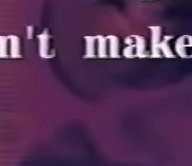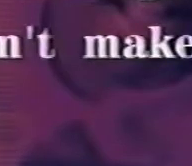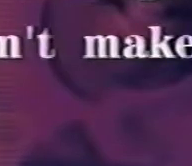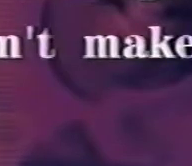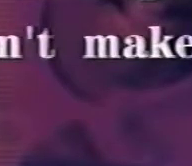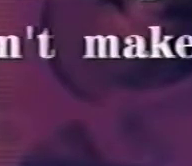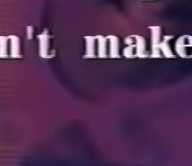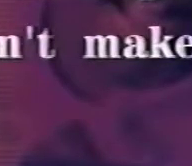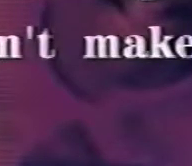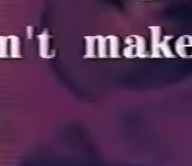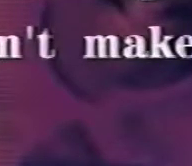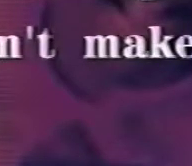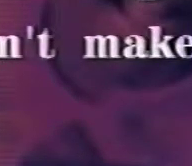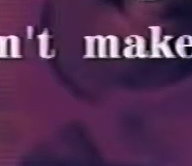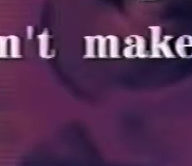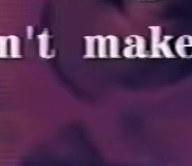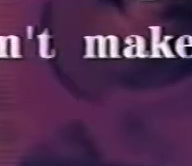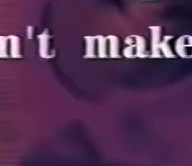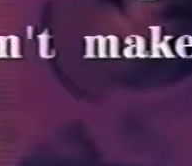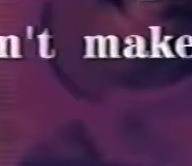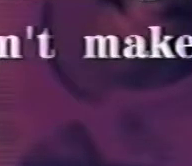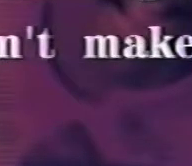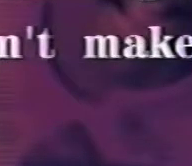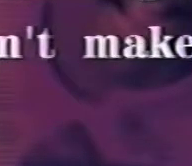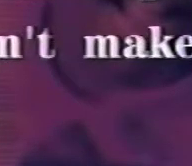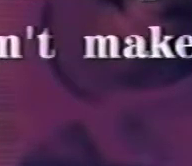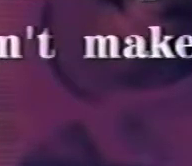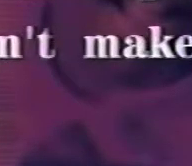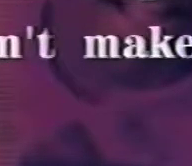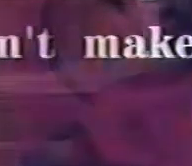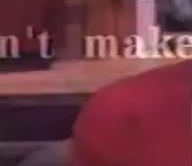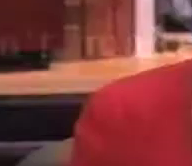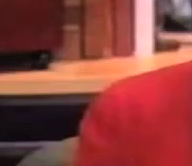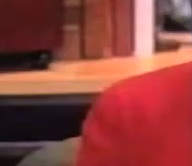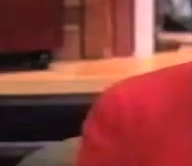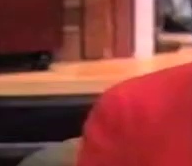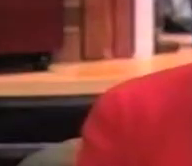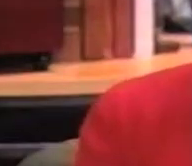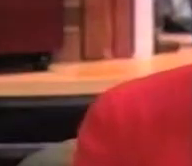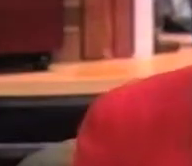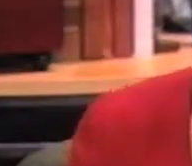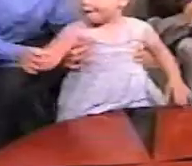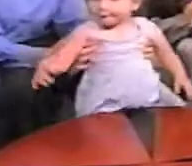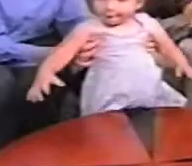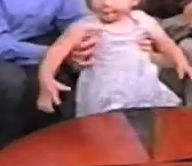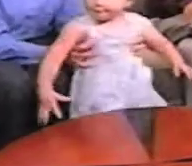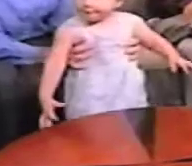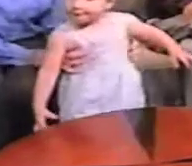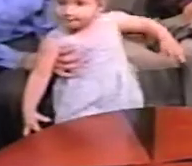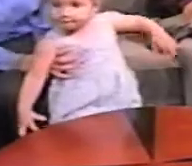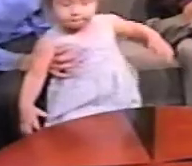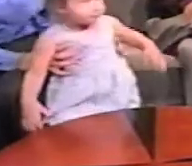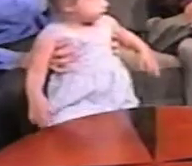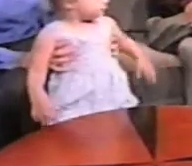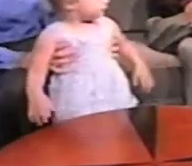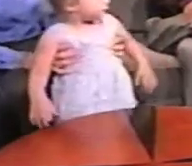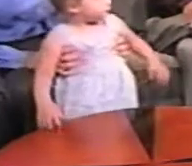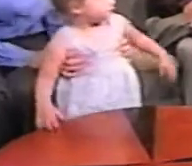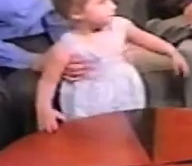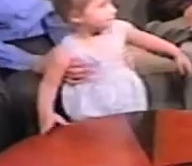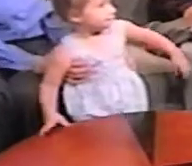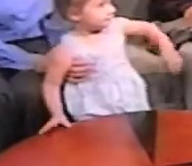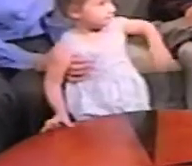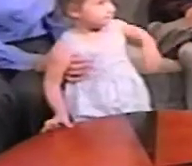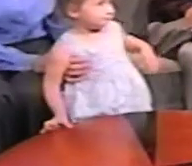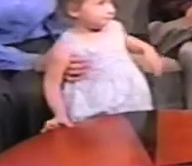and make them sign out of context. Which is why I'm not going to try and get Sarah to make Kate do sign language for us right now, because you know what? She wants to crawl on the table. And you know what? I can get that.